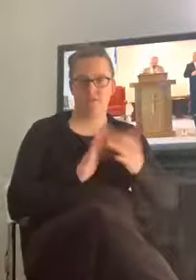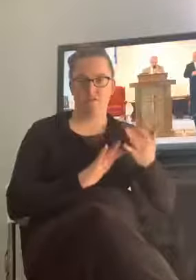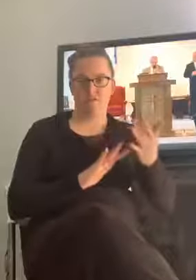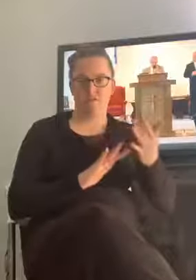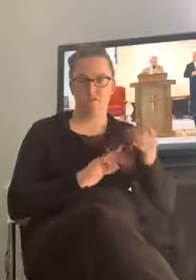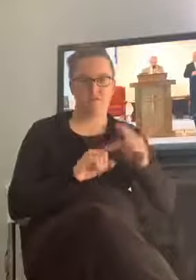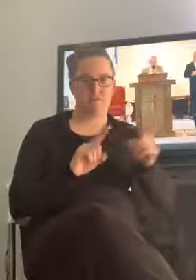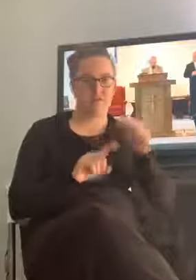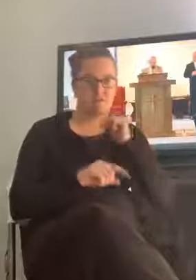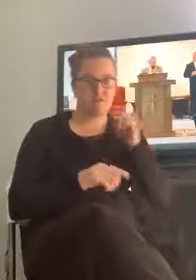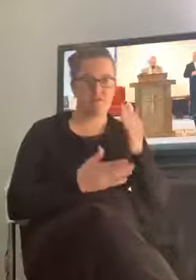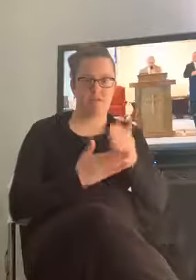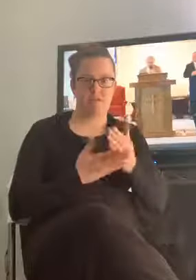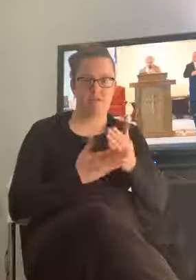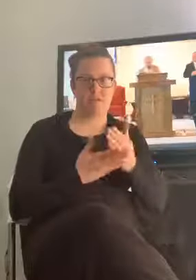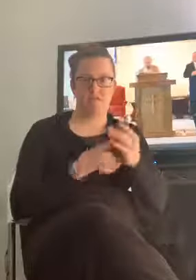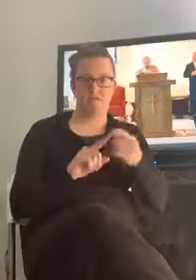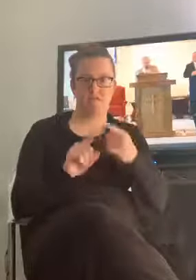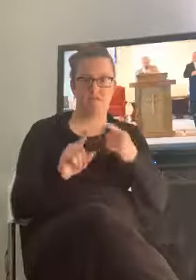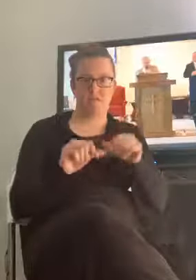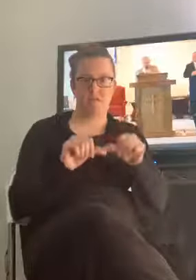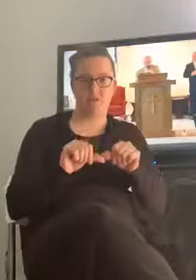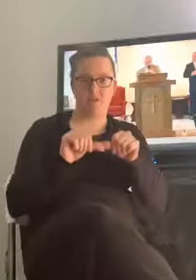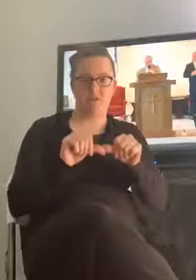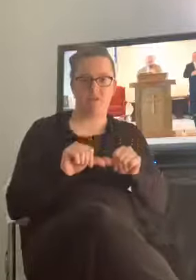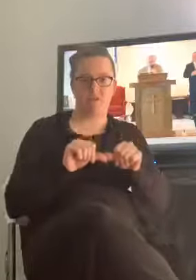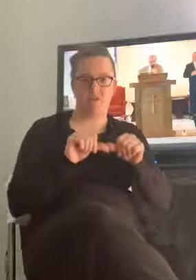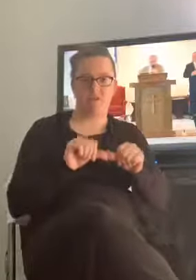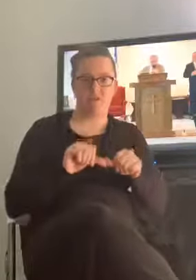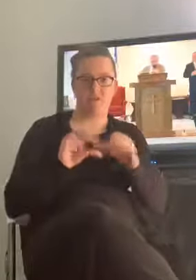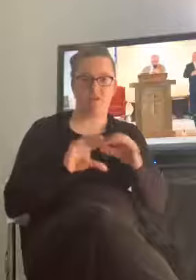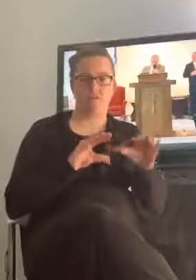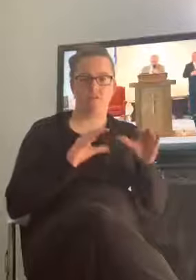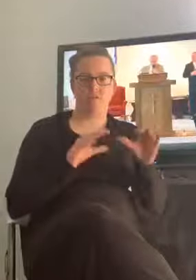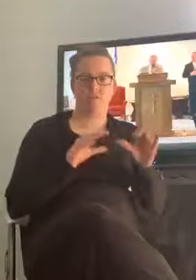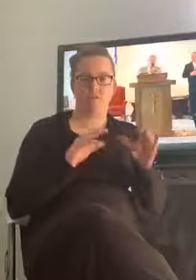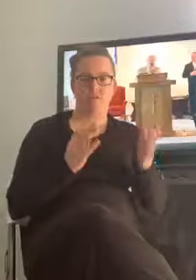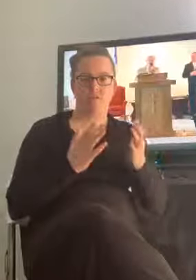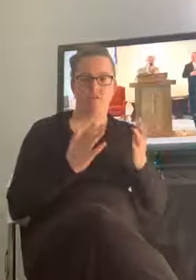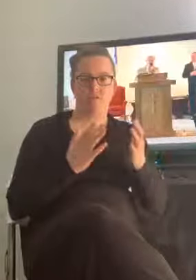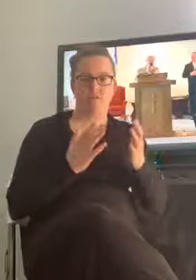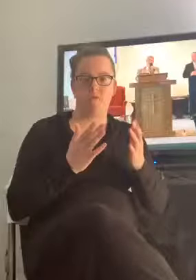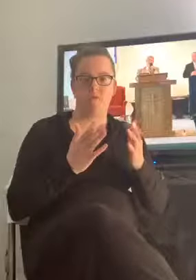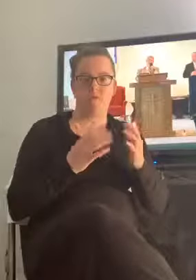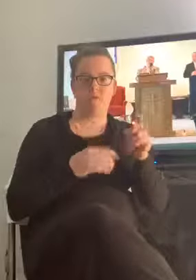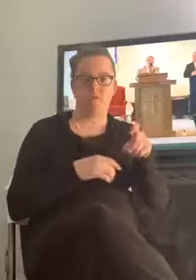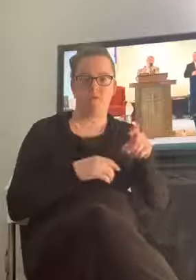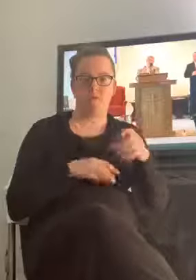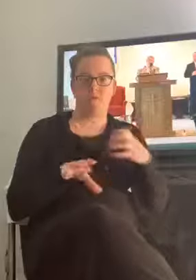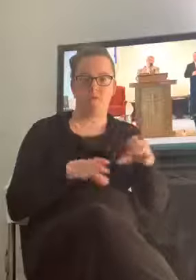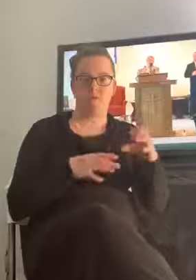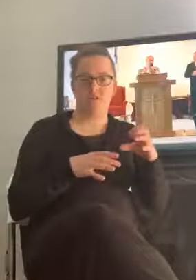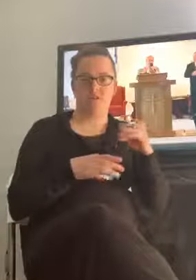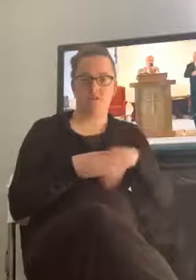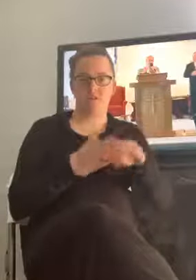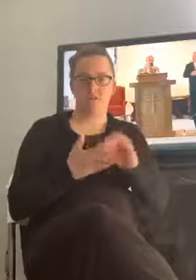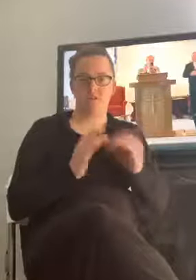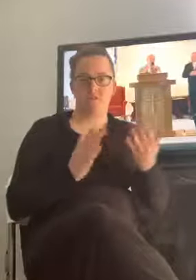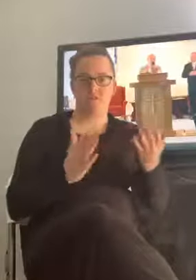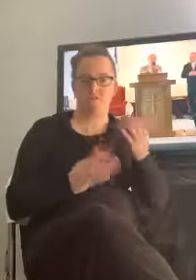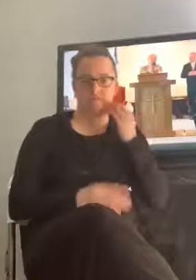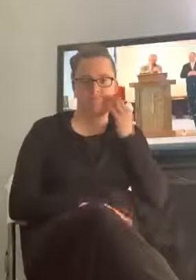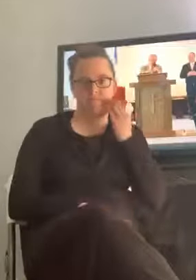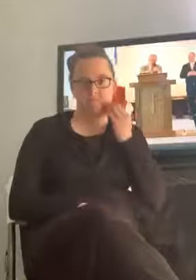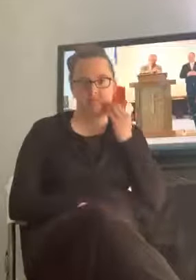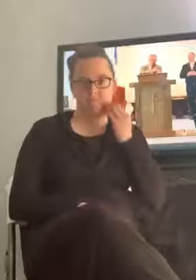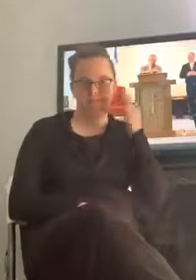But it didn't stop Him from continuing to do the work. Why? Because for